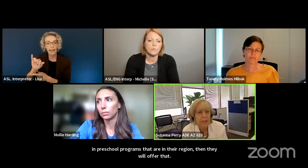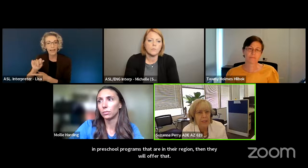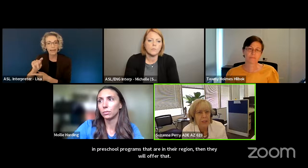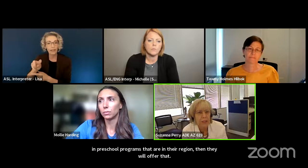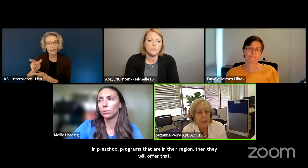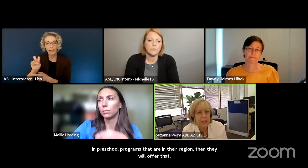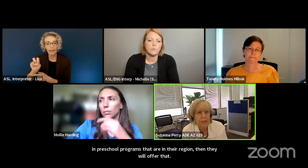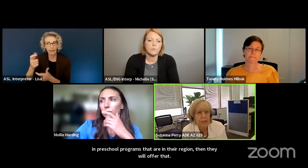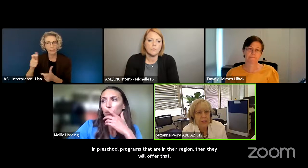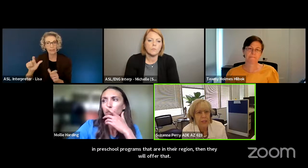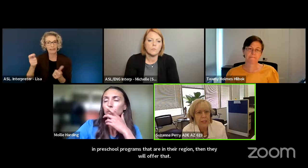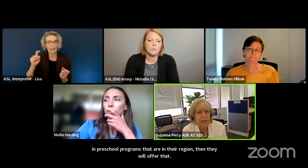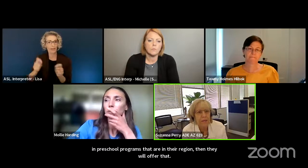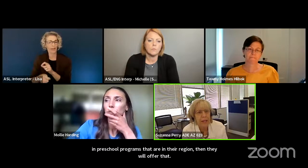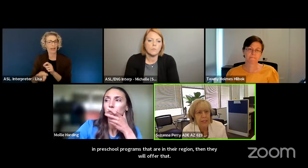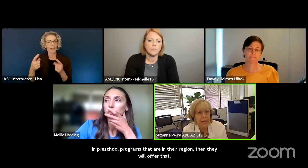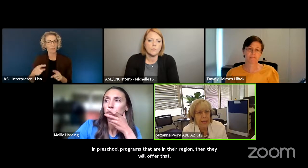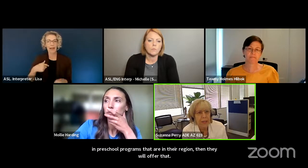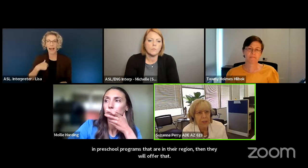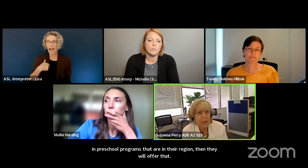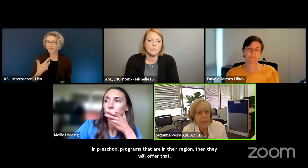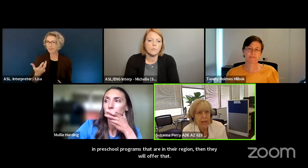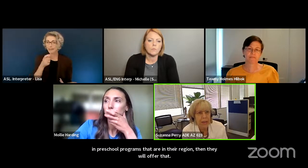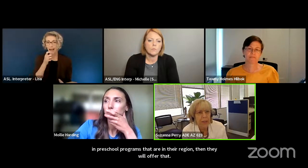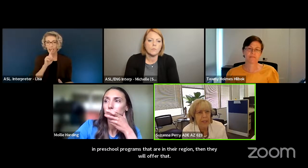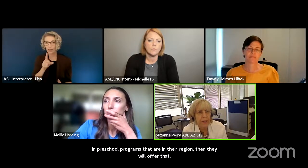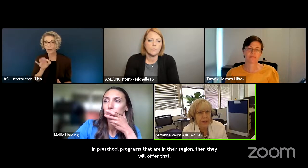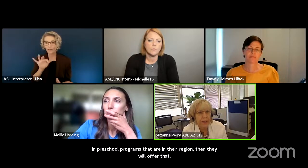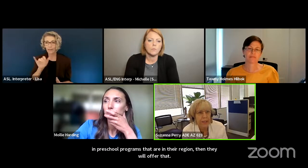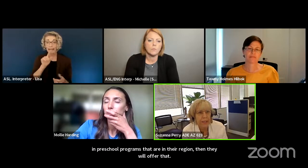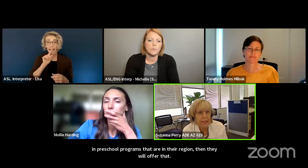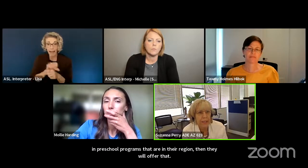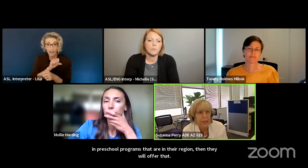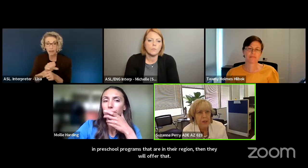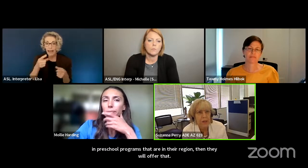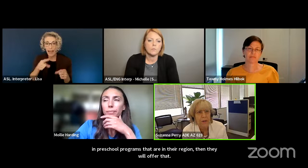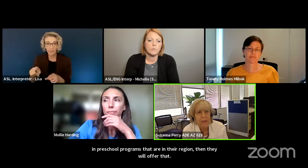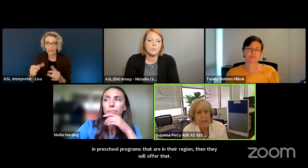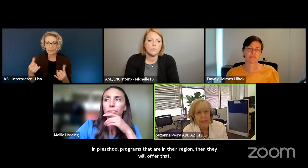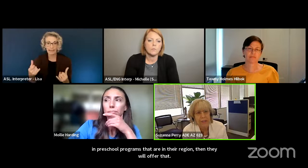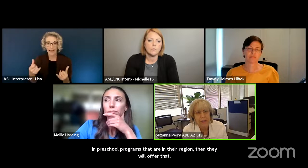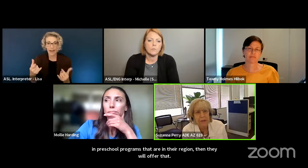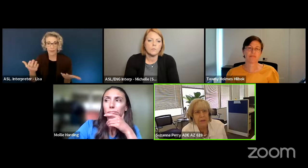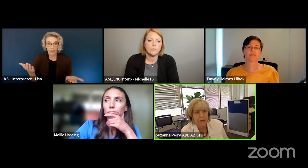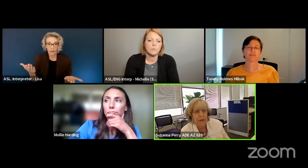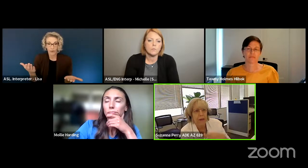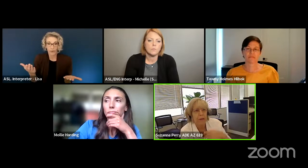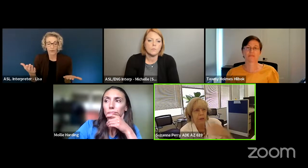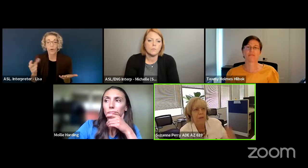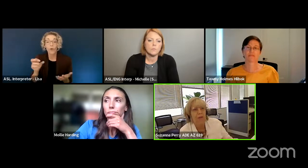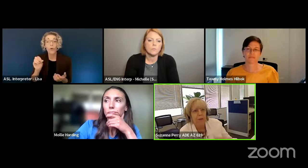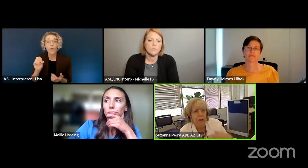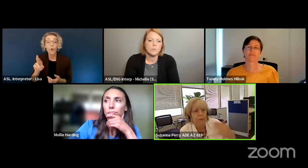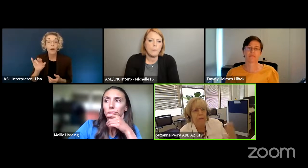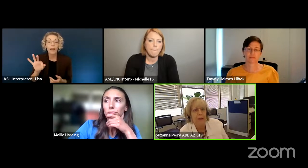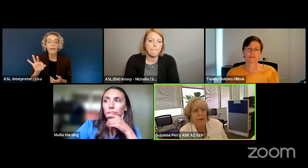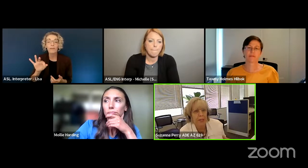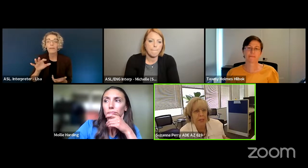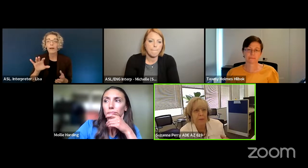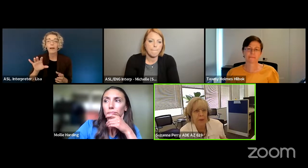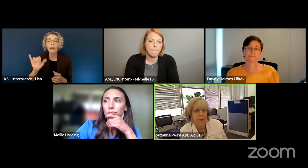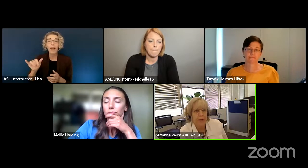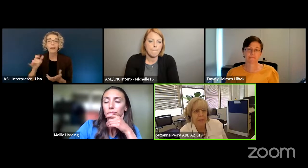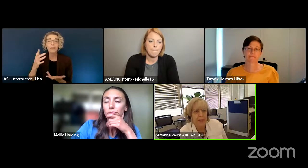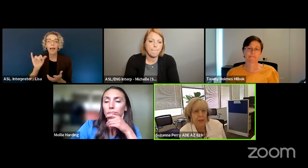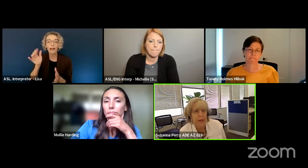I'm not really sure like if that's actually happening currently, or if it's sort of the grandfathered